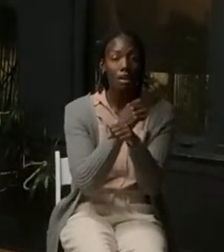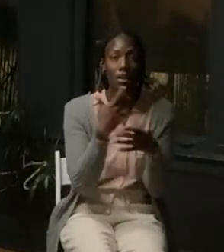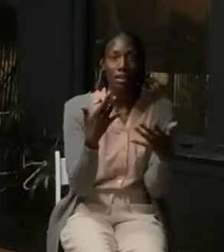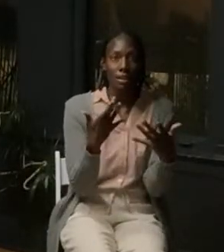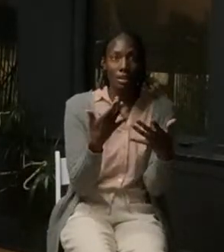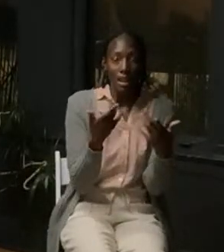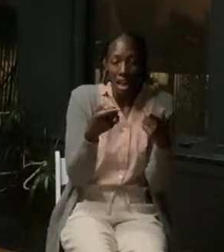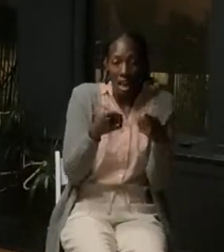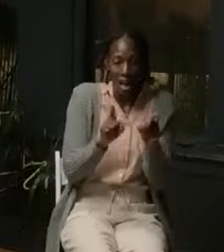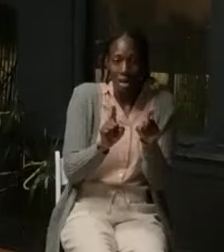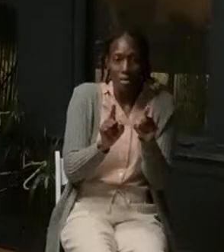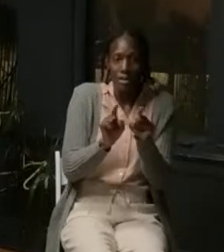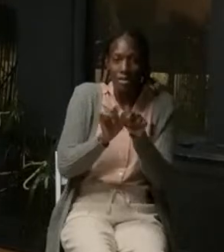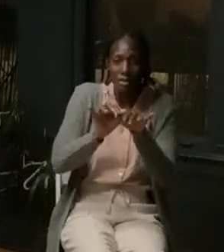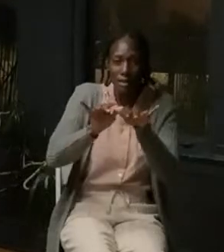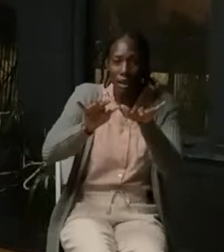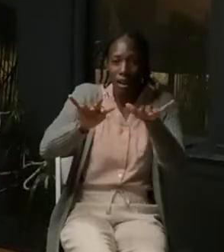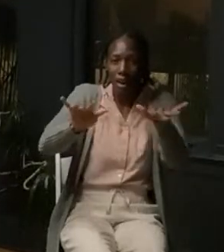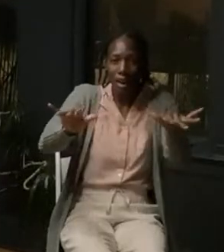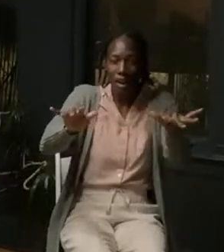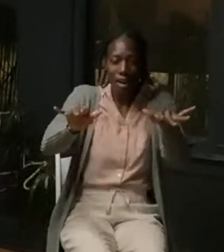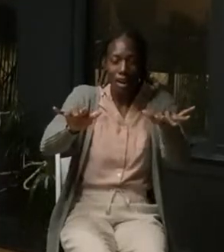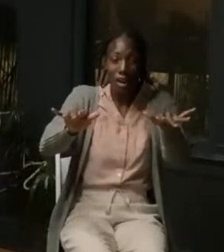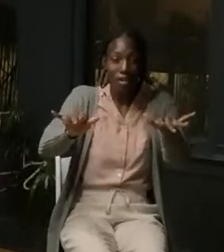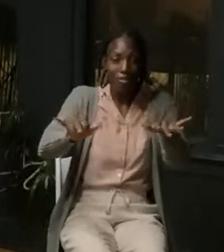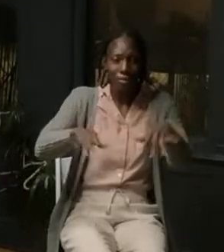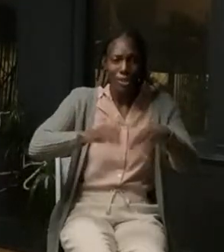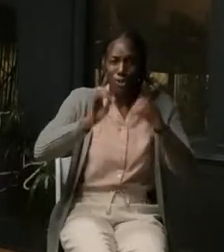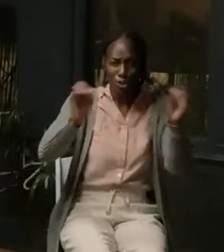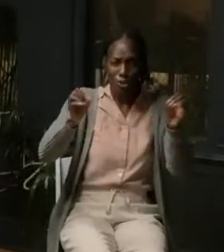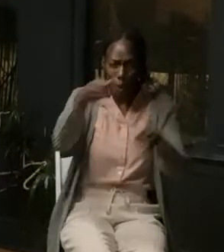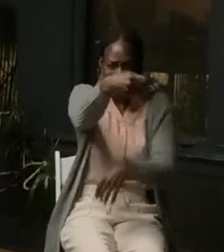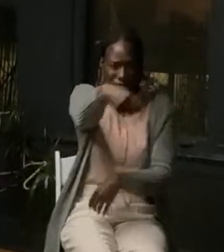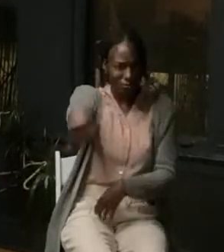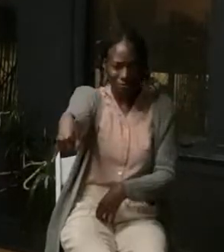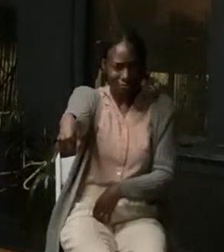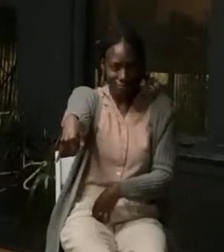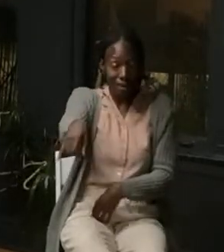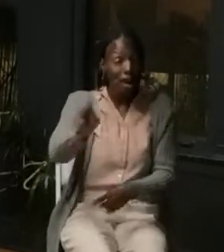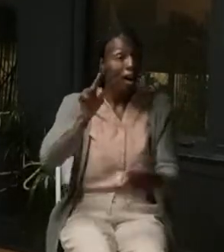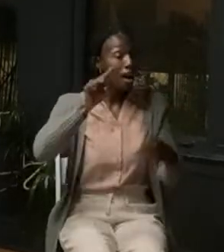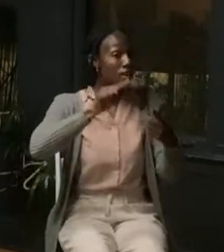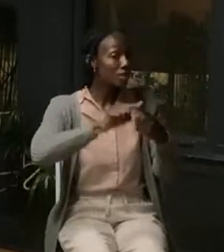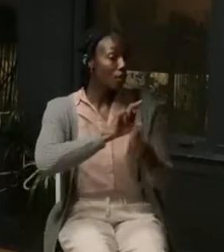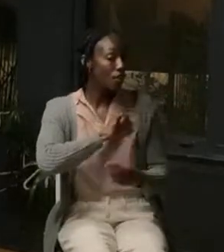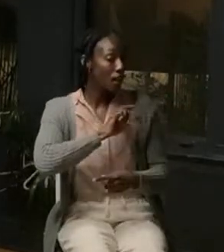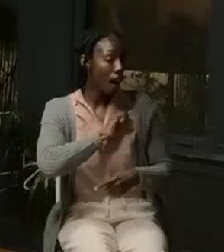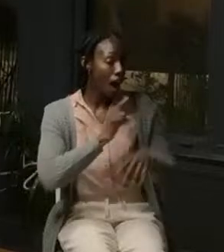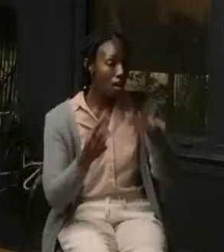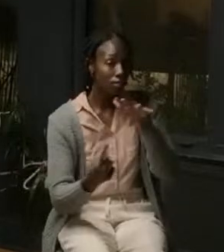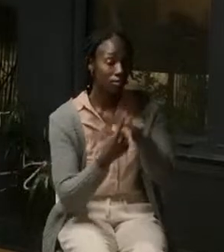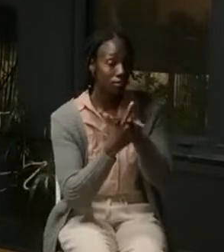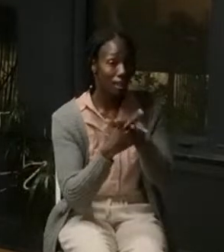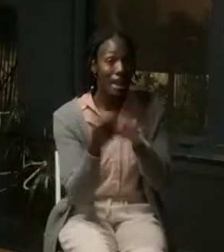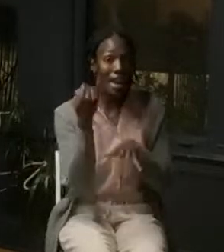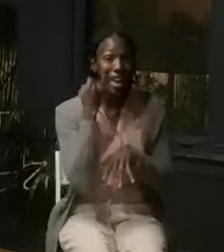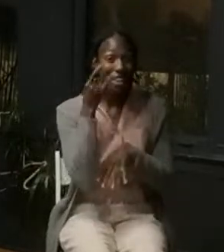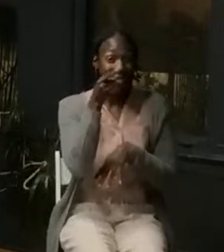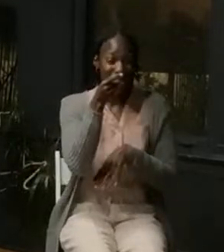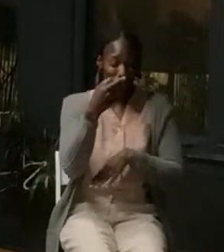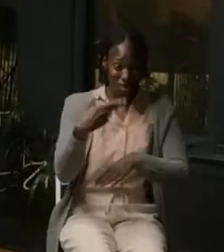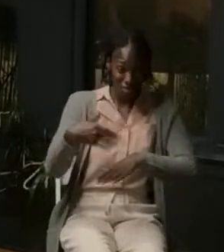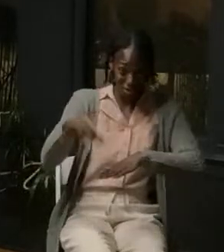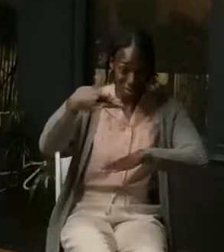far as the dust settles. Ain't no lines in a brawl until the cops come knocking. If you're in the middle